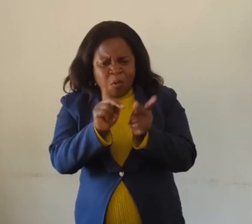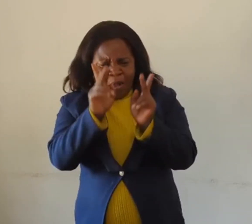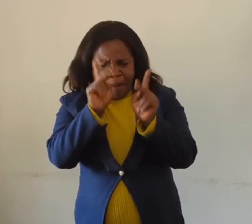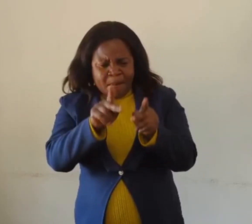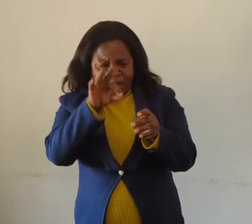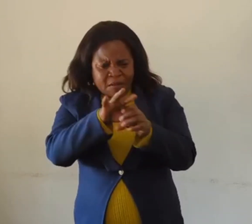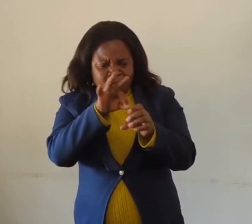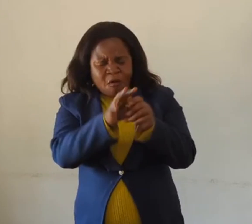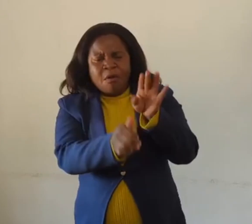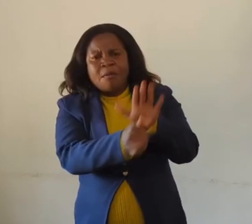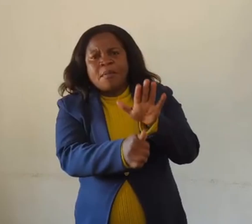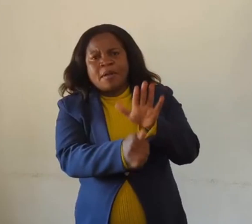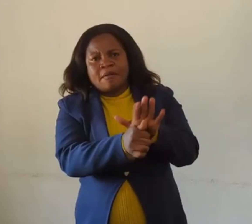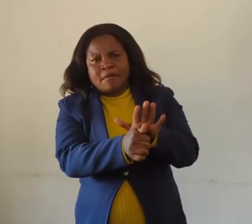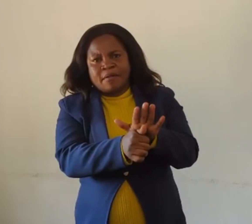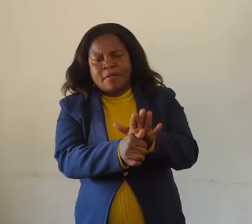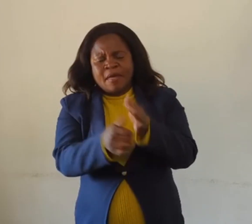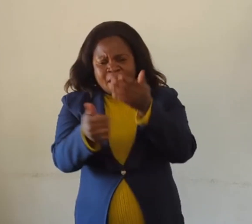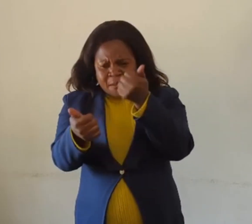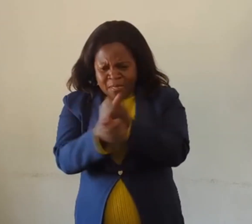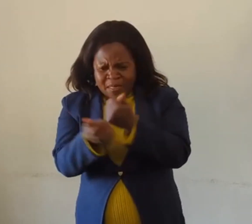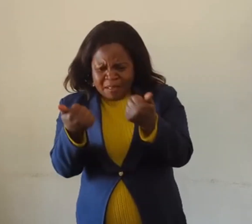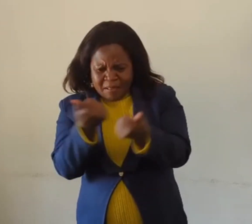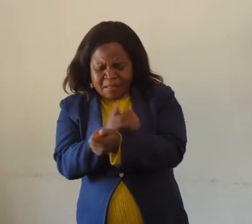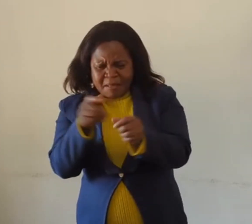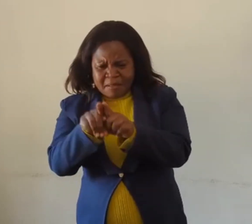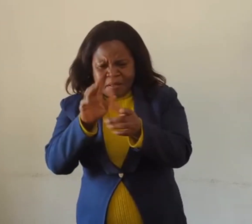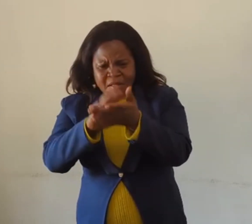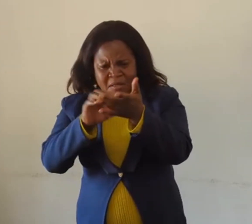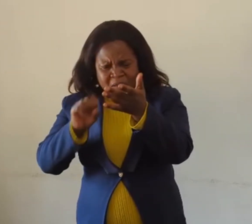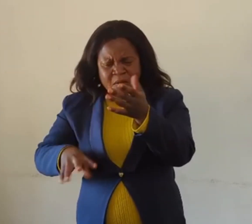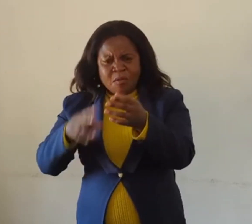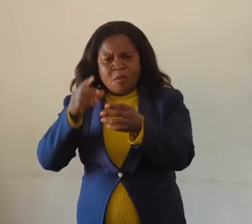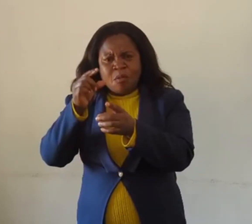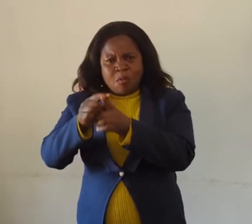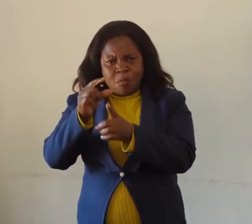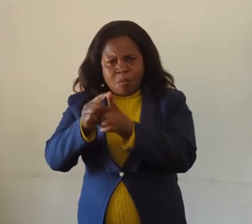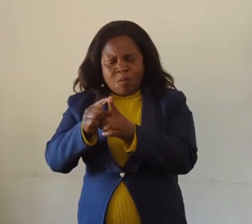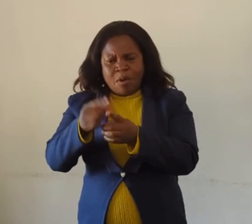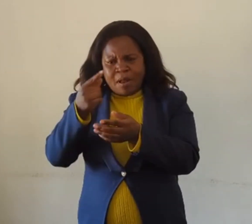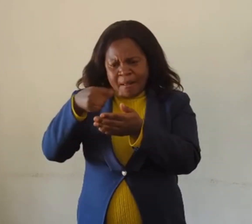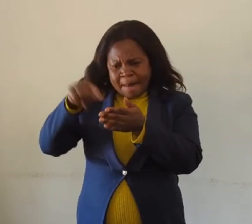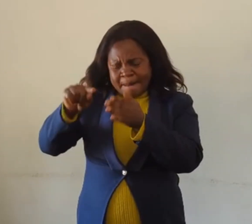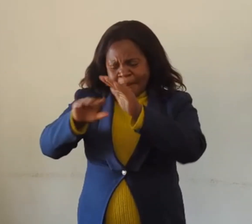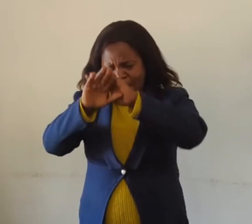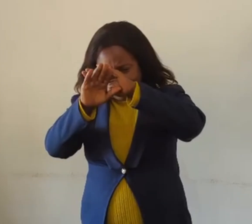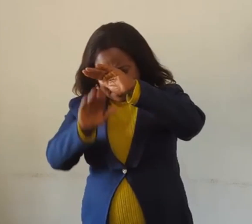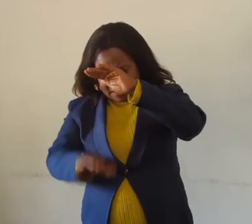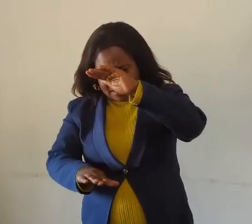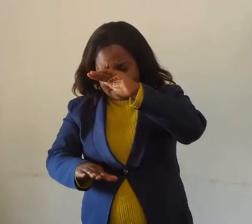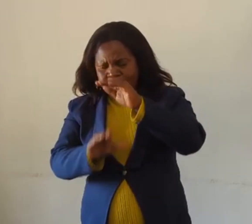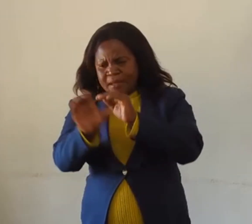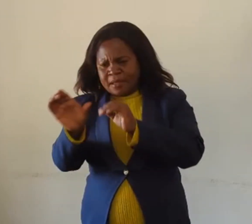The amendment also removes the phrase marked under subsection 5, paragraph